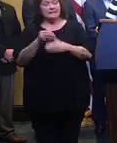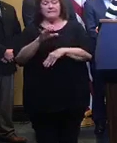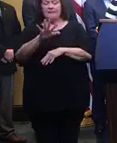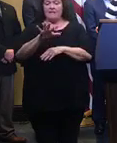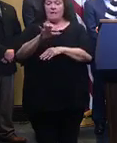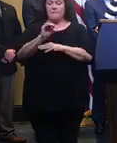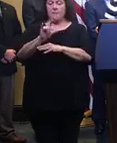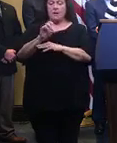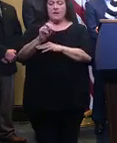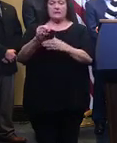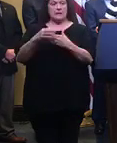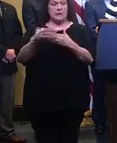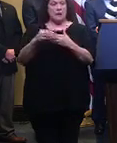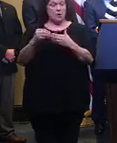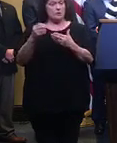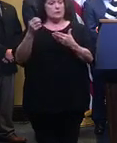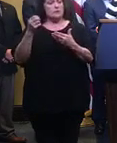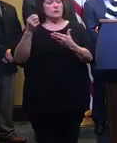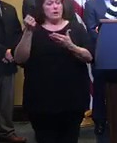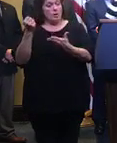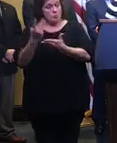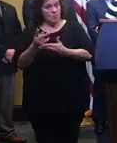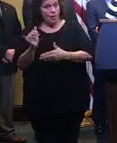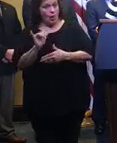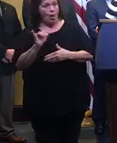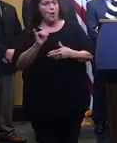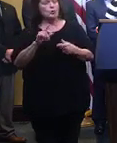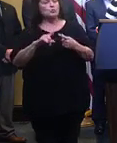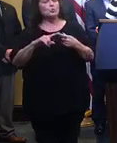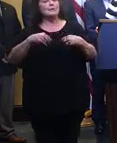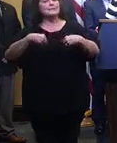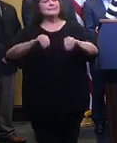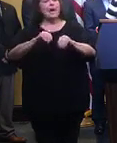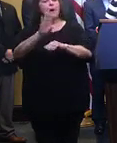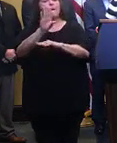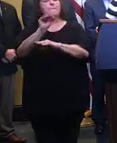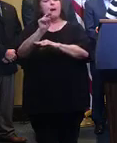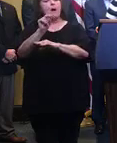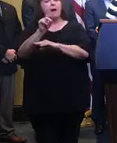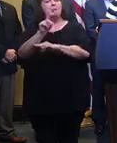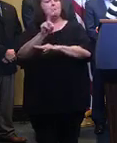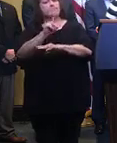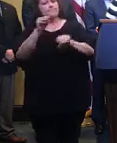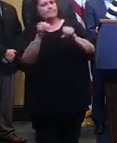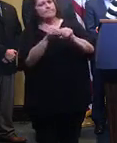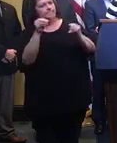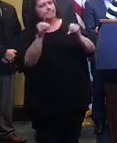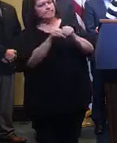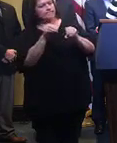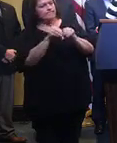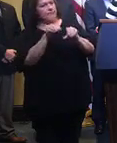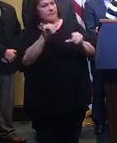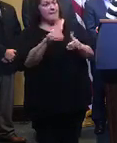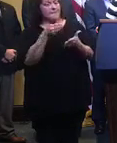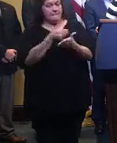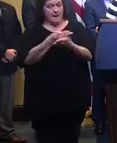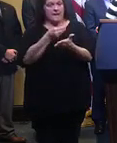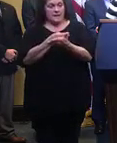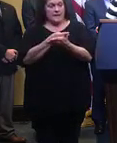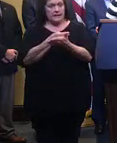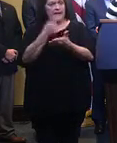million approval for us to sell bonds. Again, investing those dollars immediately